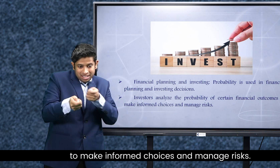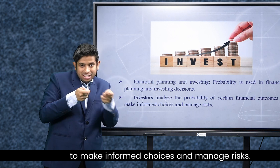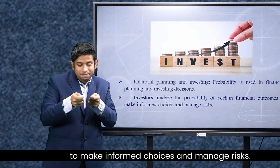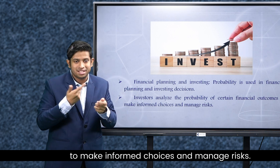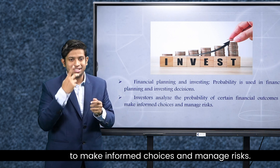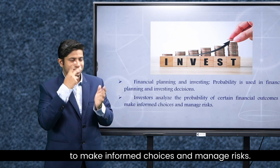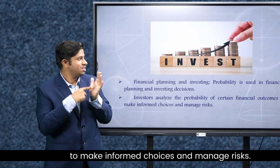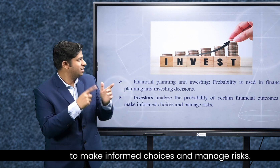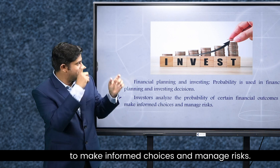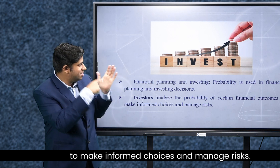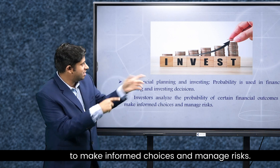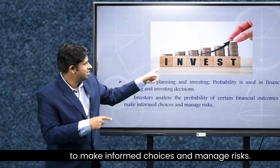risks.